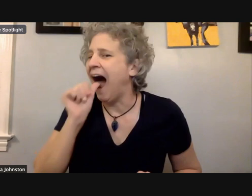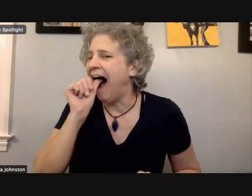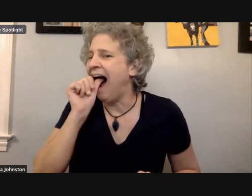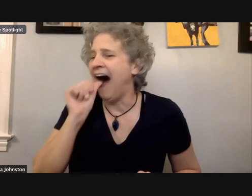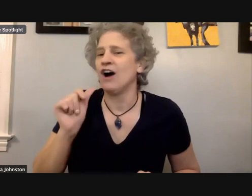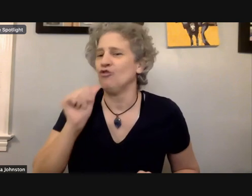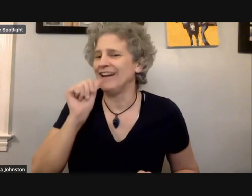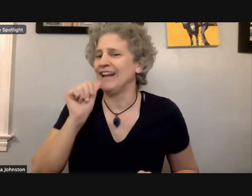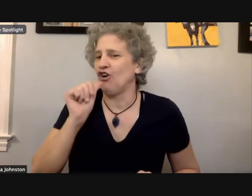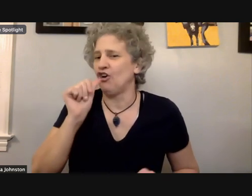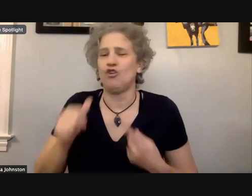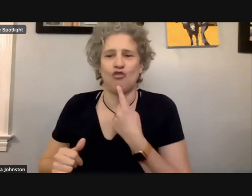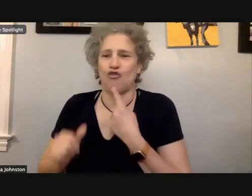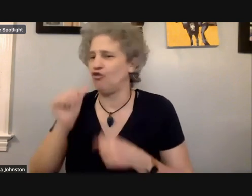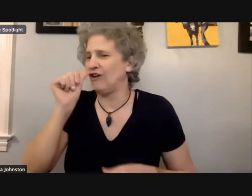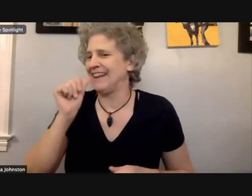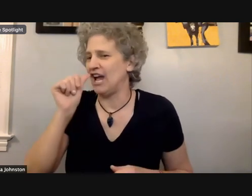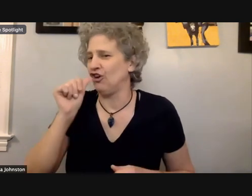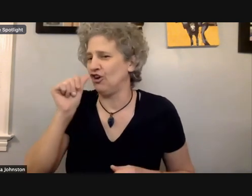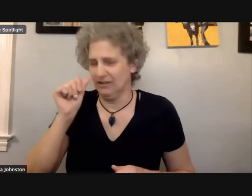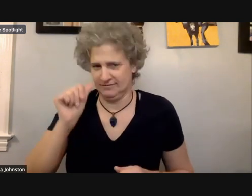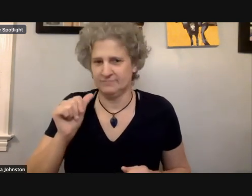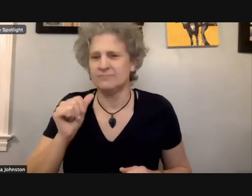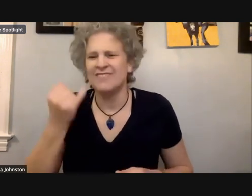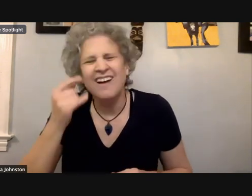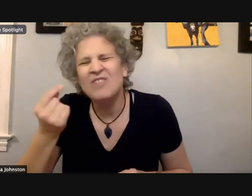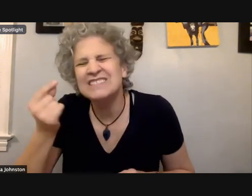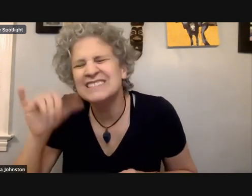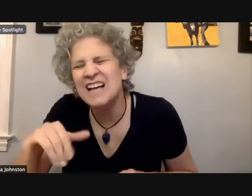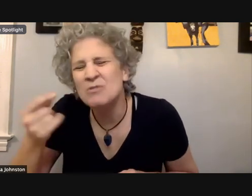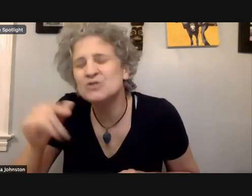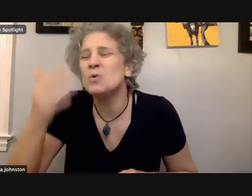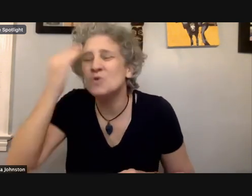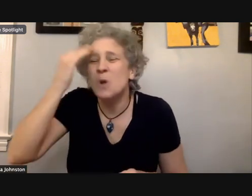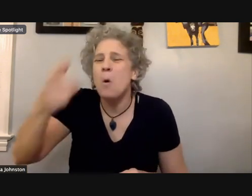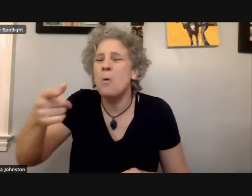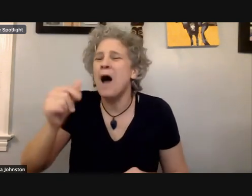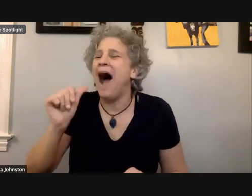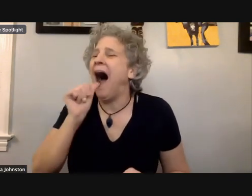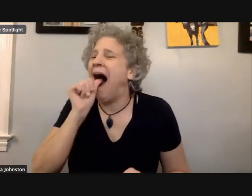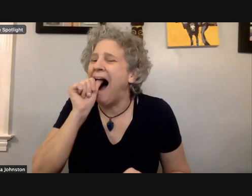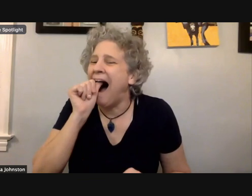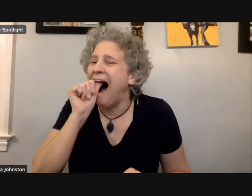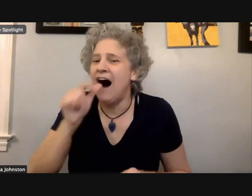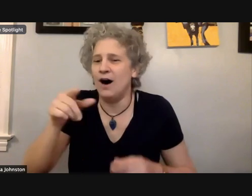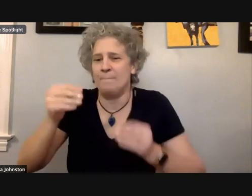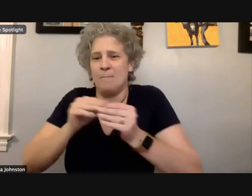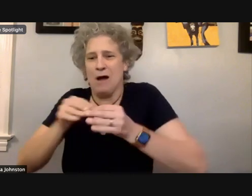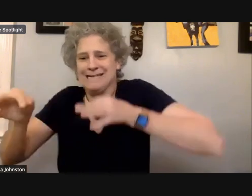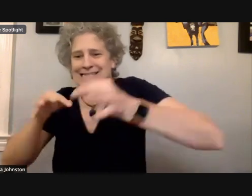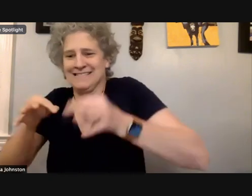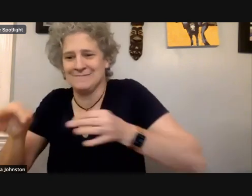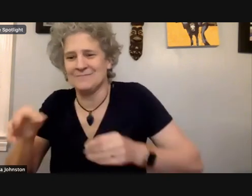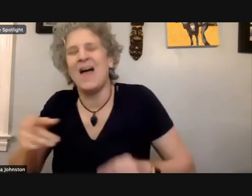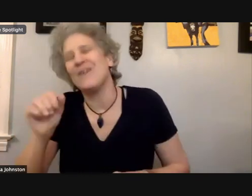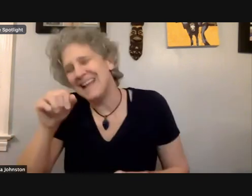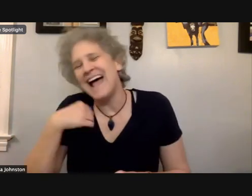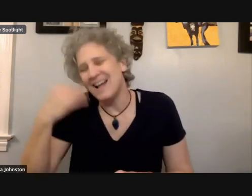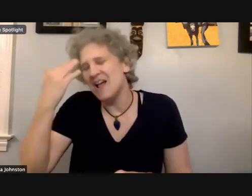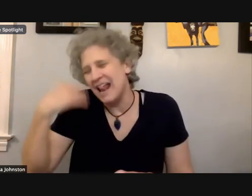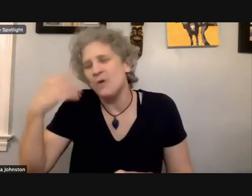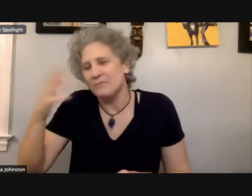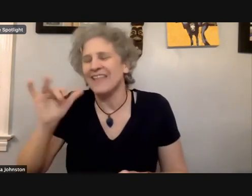because it goes up against the roof of the mouth oftentimes. And if somebody, doesn't know what that sign means,